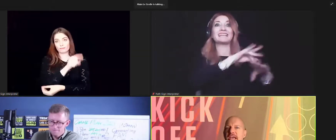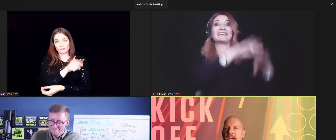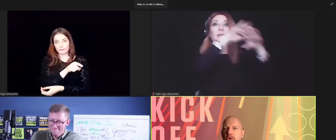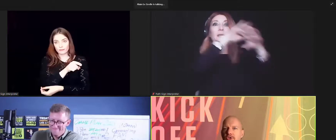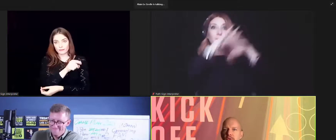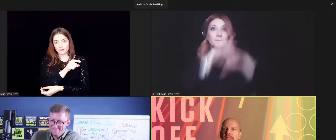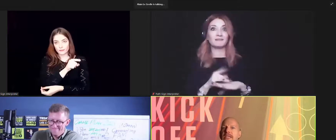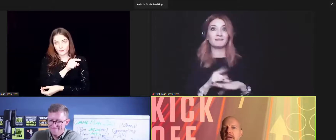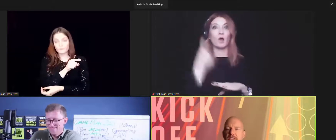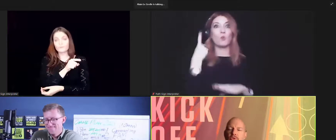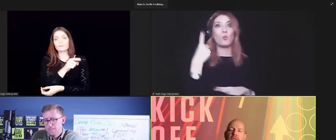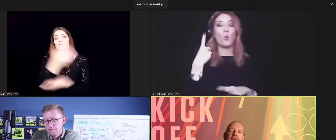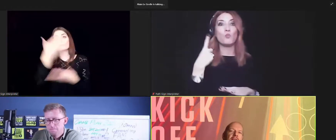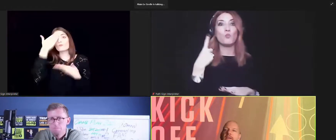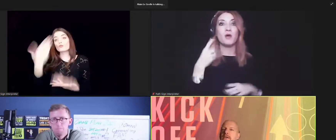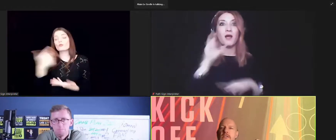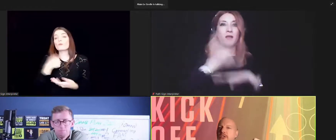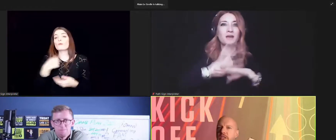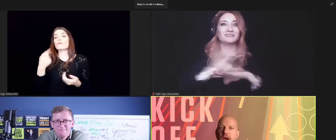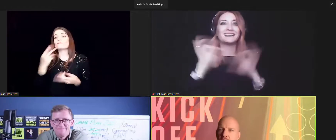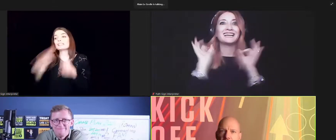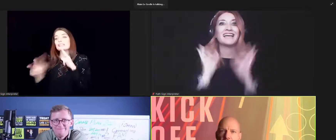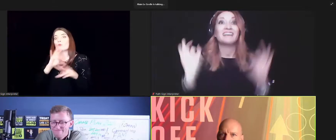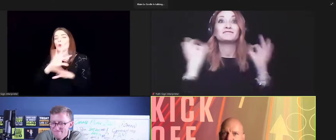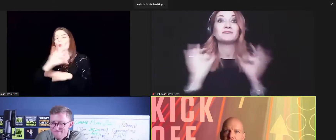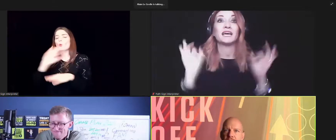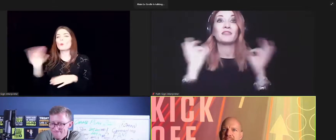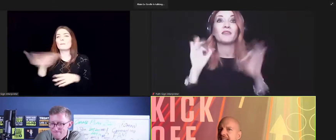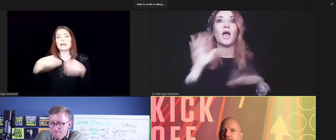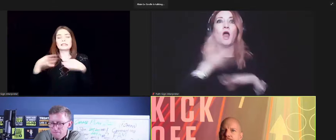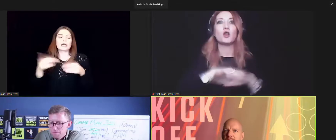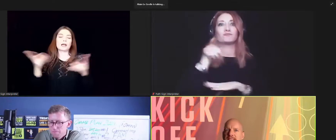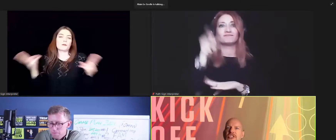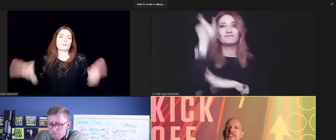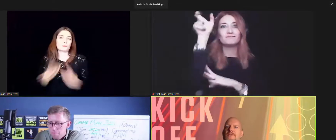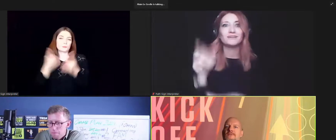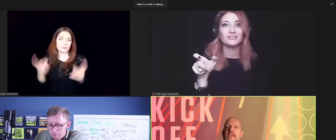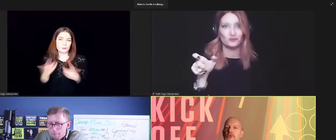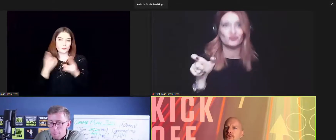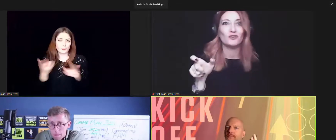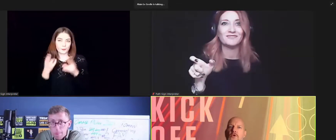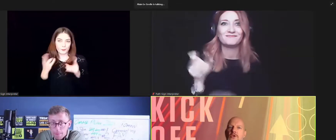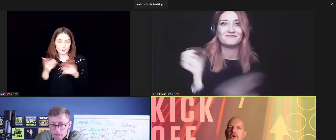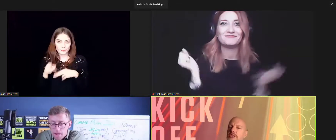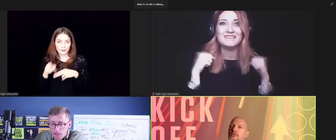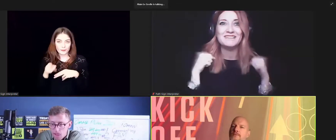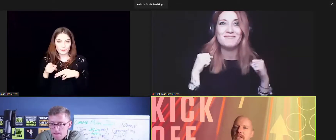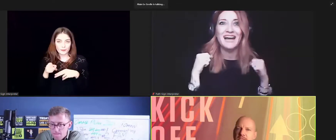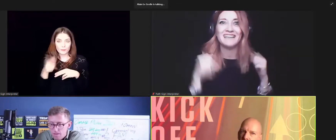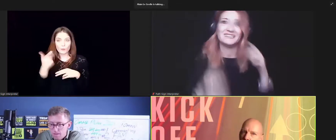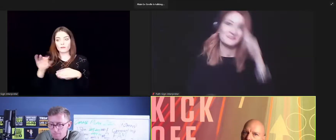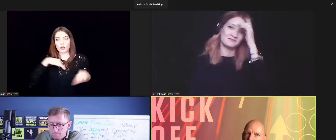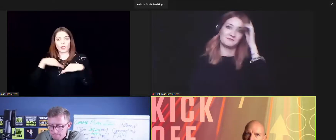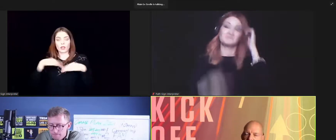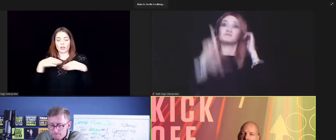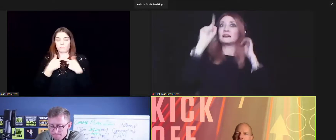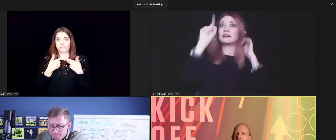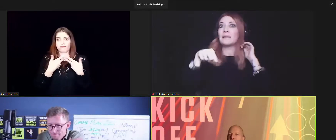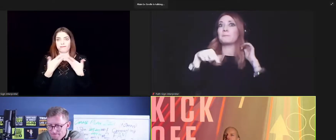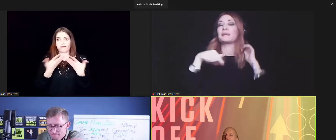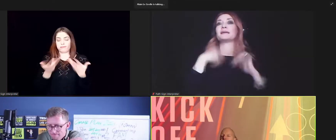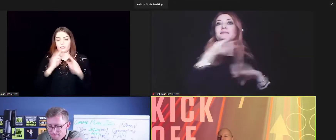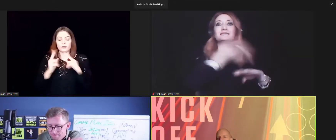but share also, be gratitude. Answer them, send them a little message and say thank you to the 4 girls and to Frazer for what they